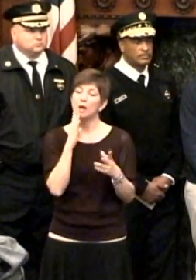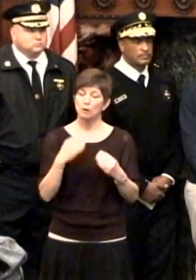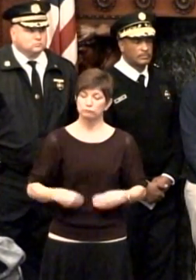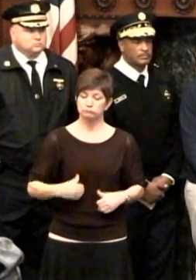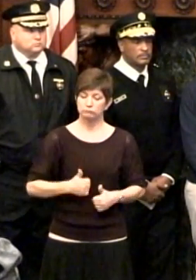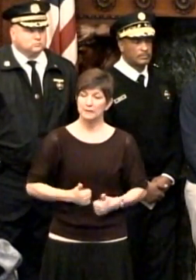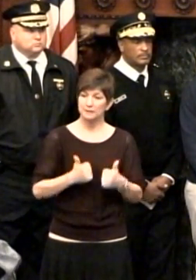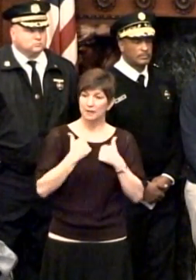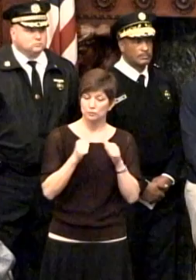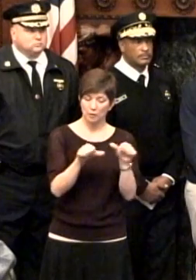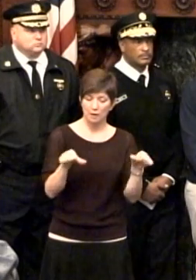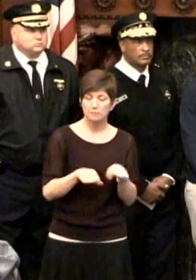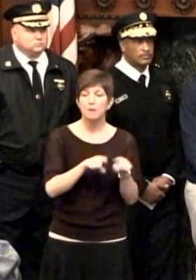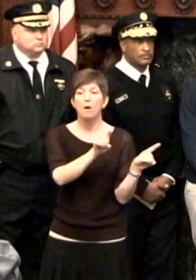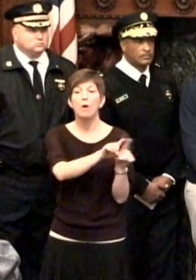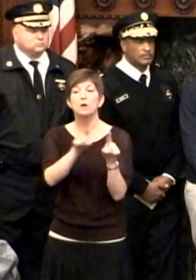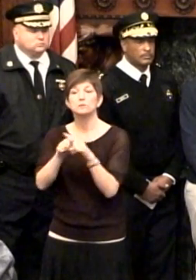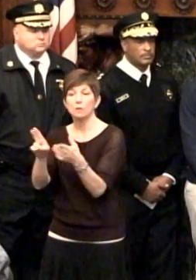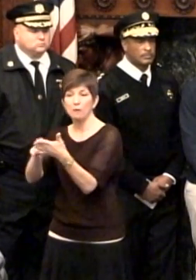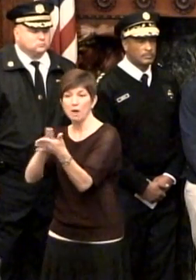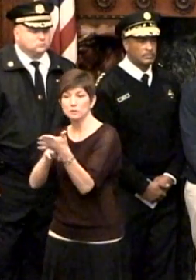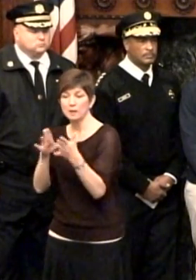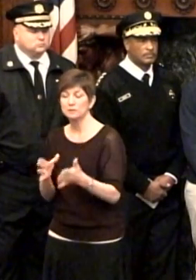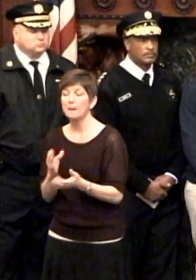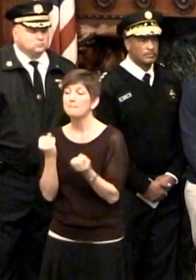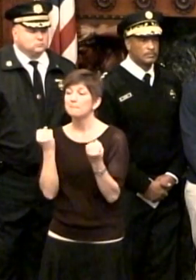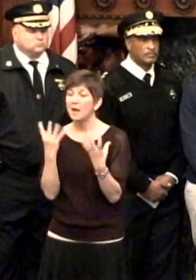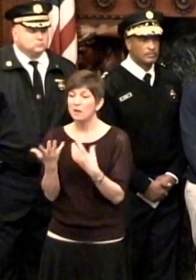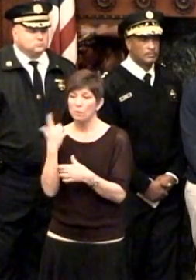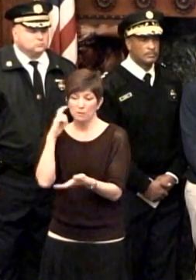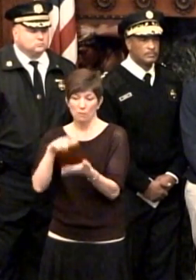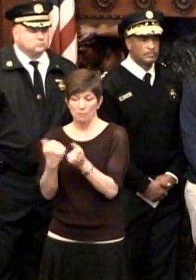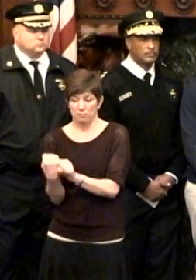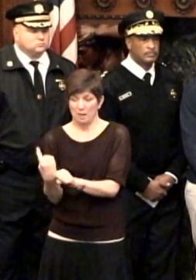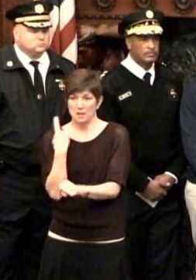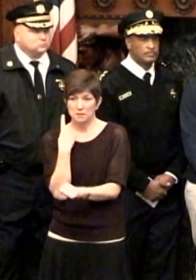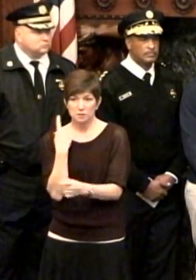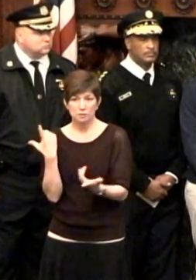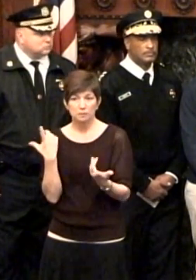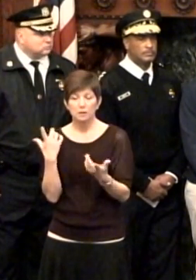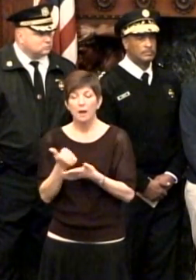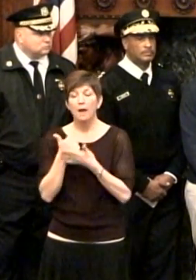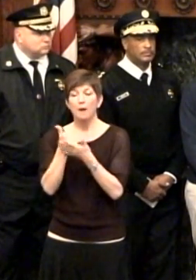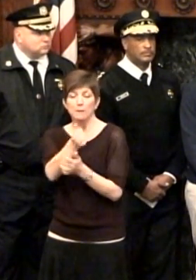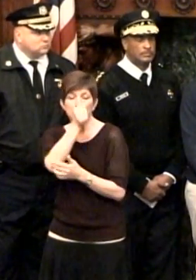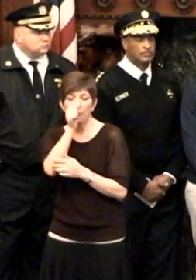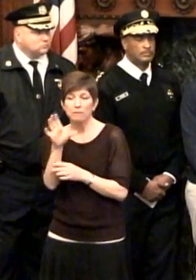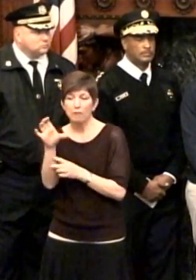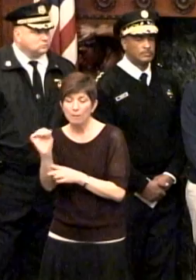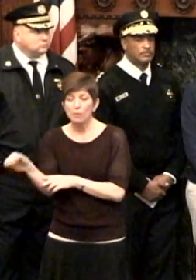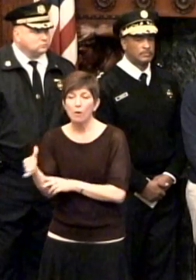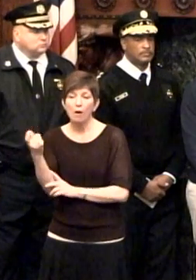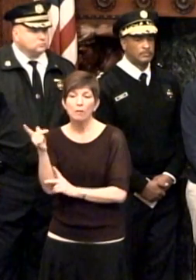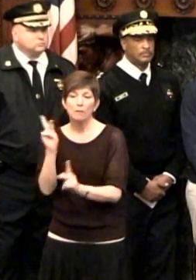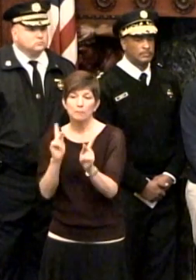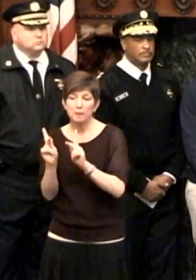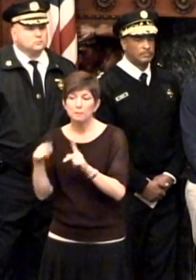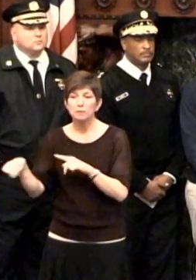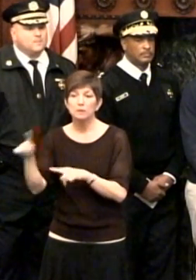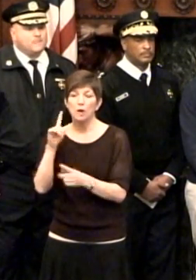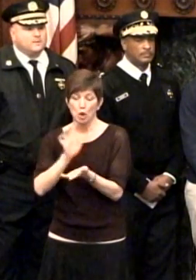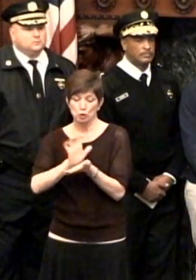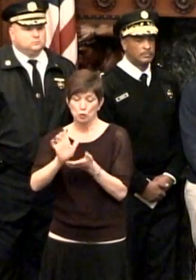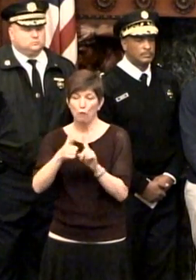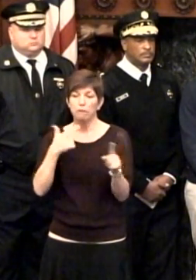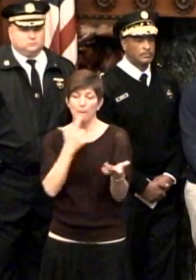for contractors, many of whom we noticed last year doing work on behalf of private entities or others, took snow out